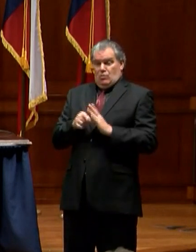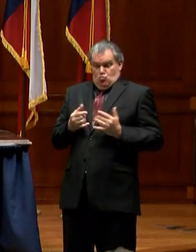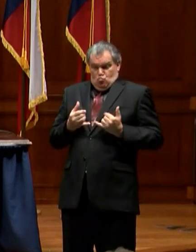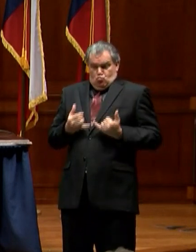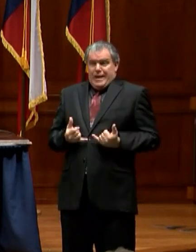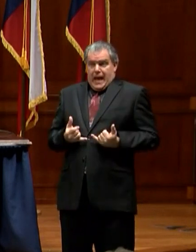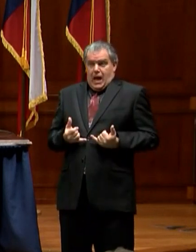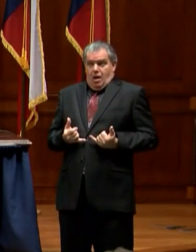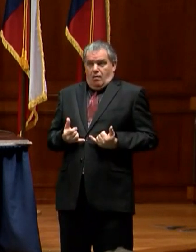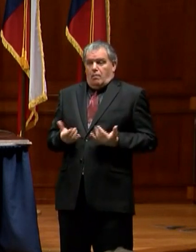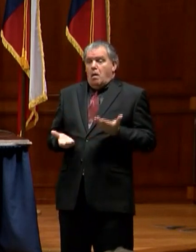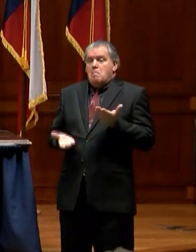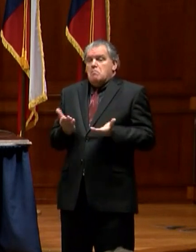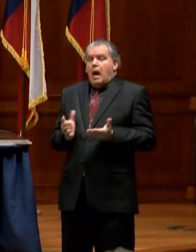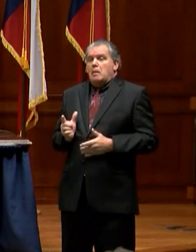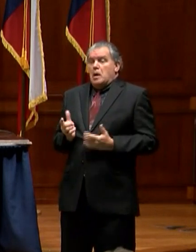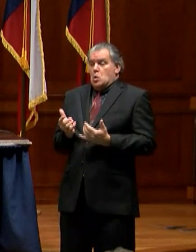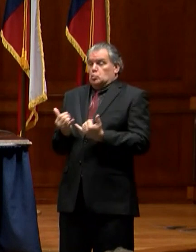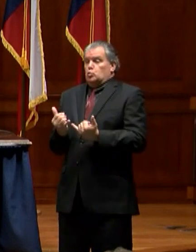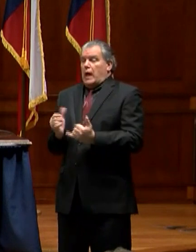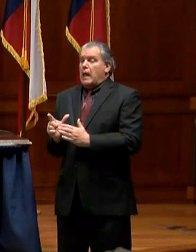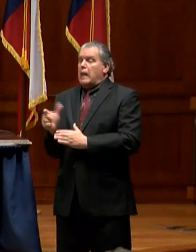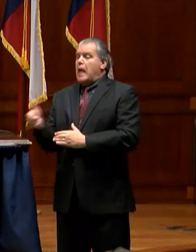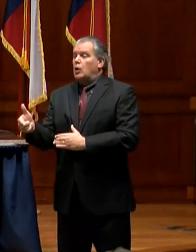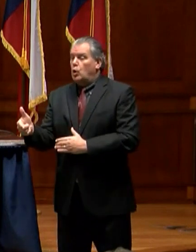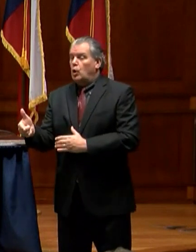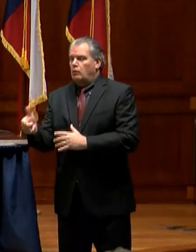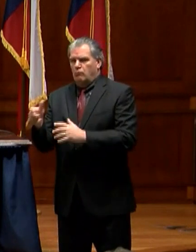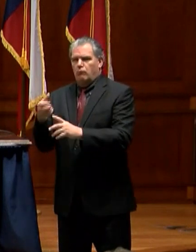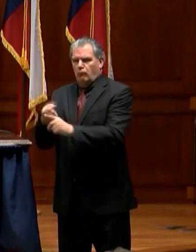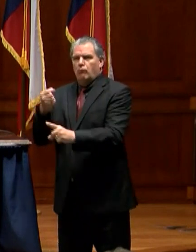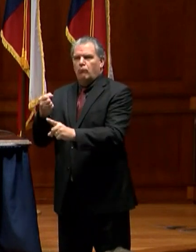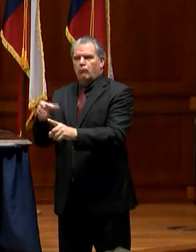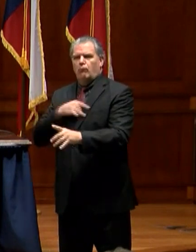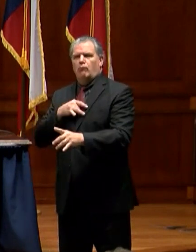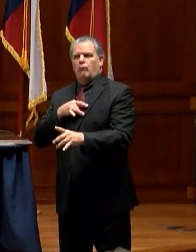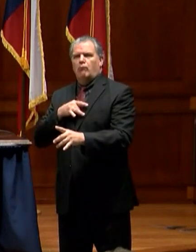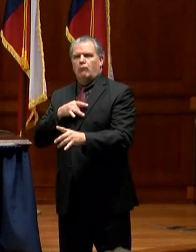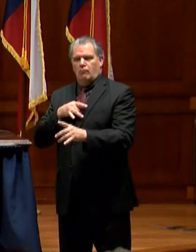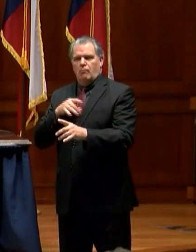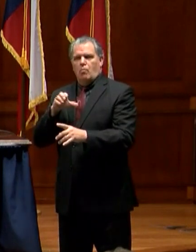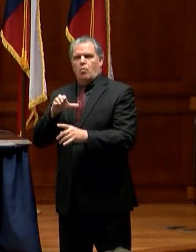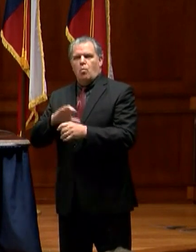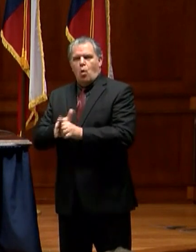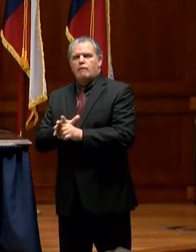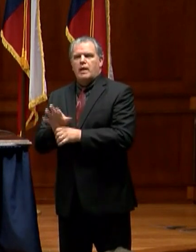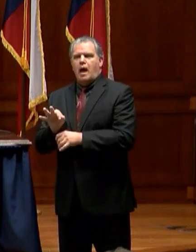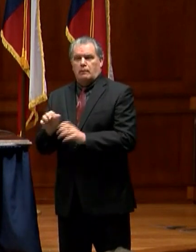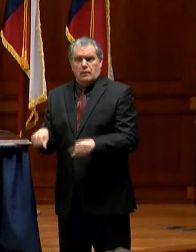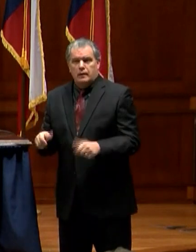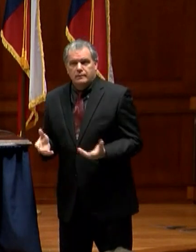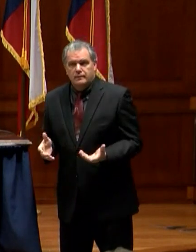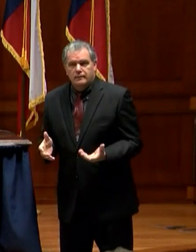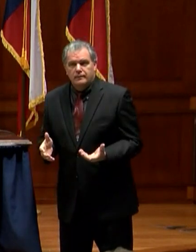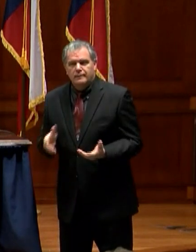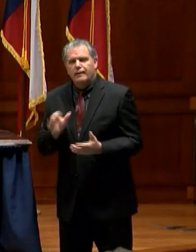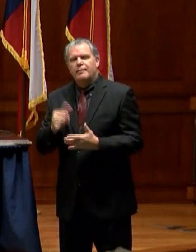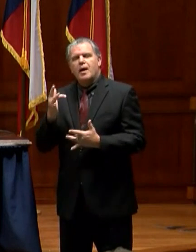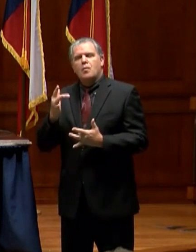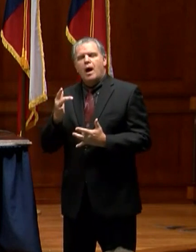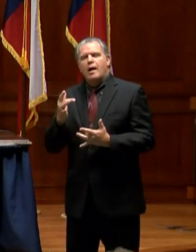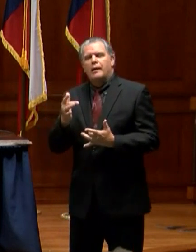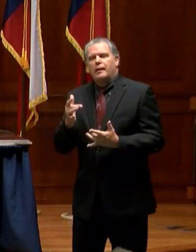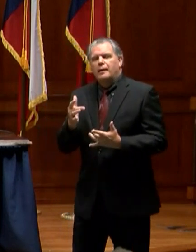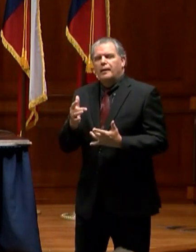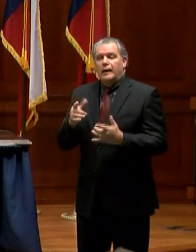now, later on today, you could contract COVID-19. And so the important role that testing plays